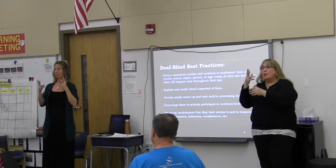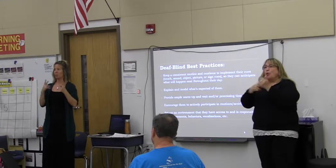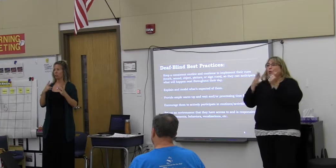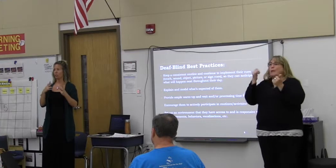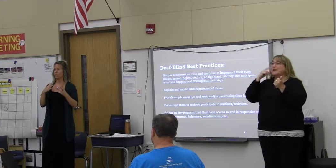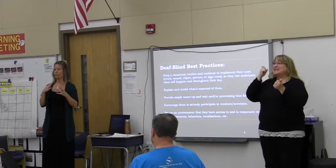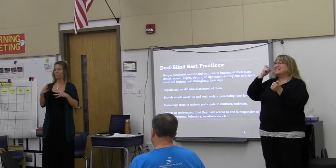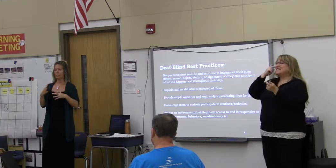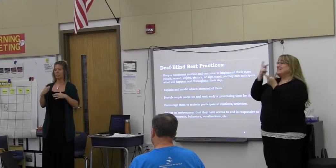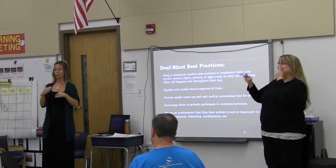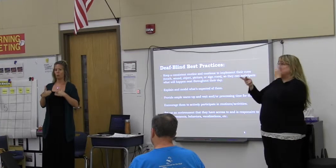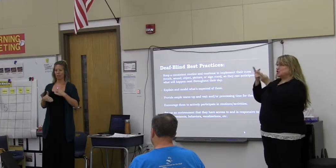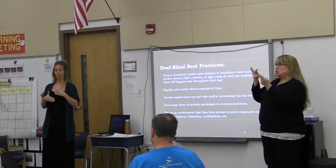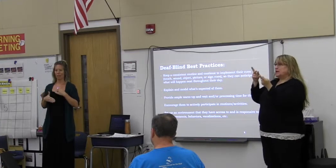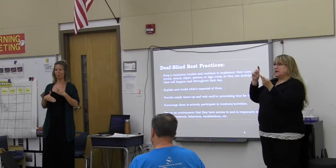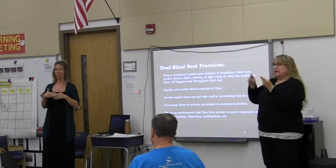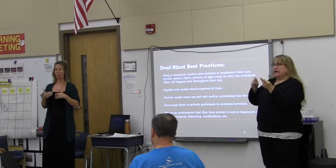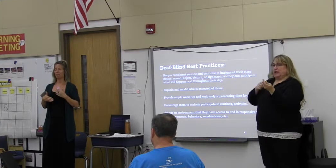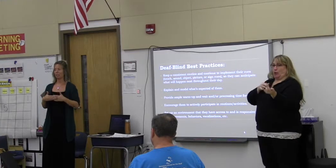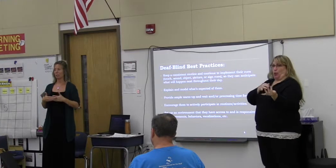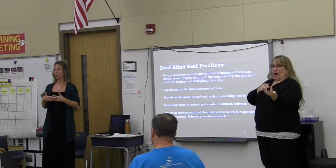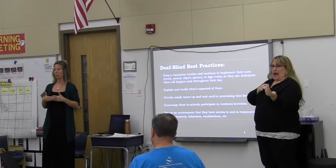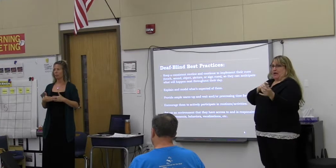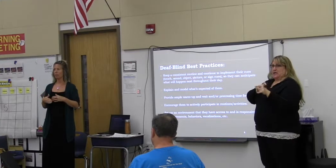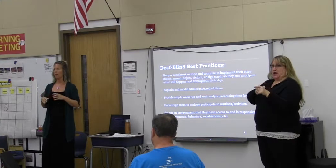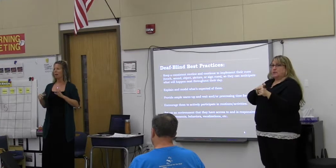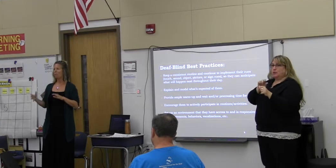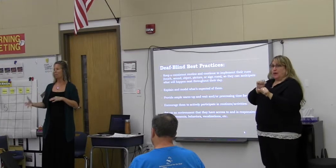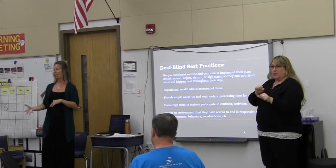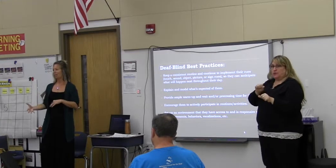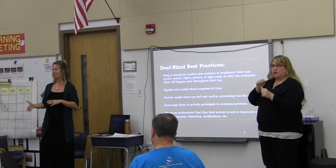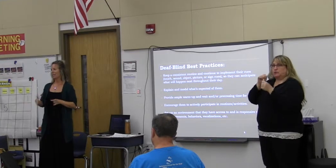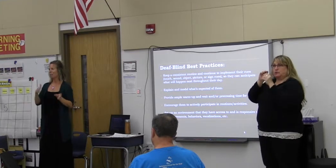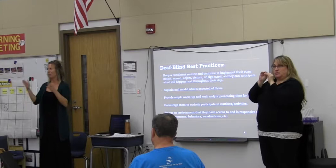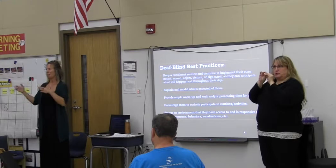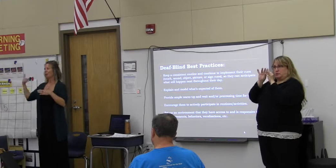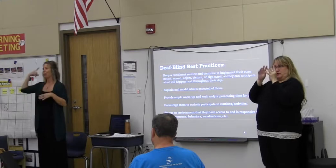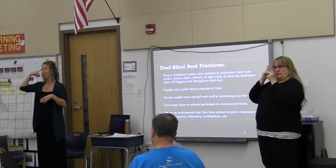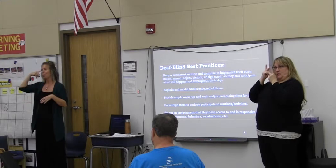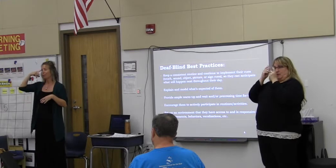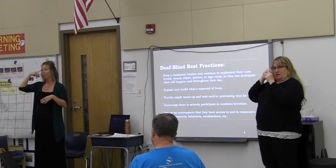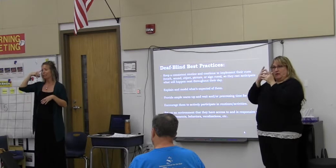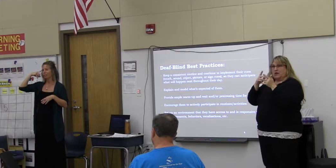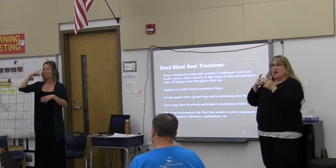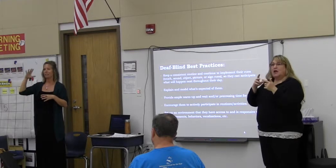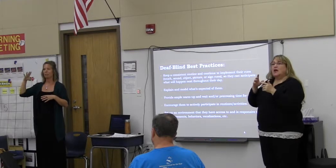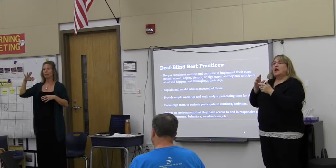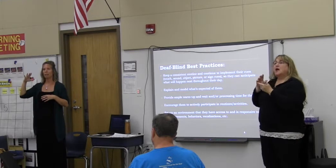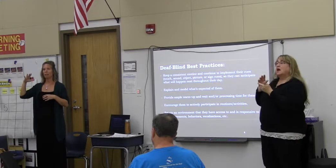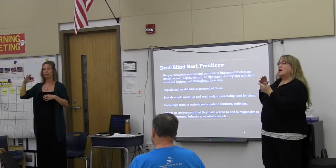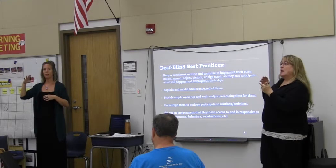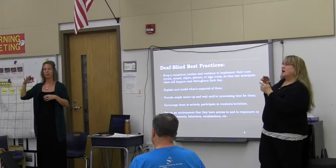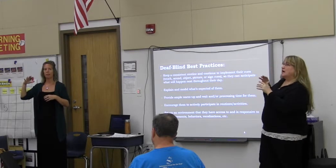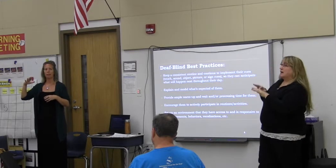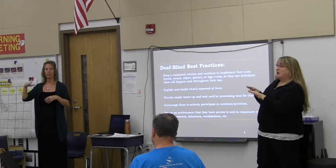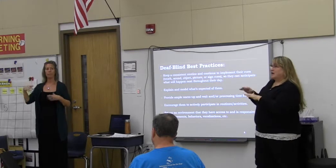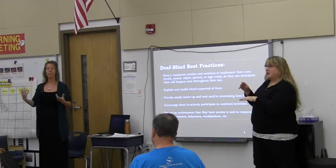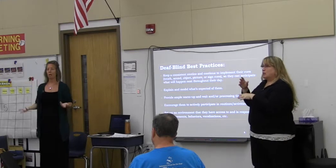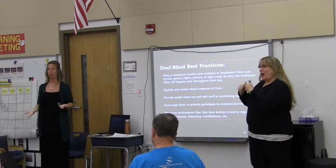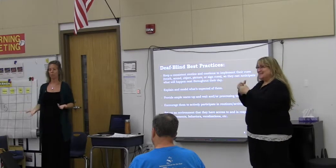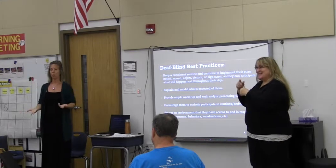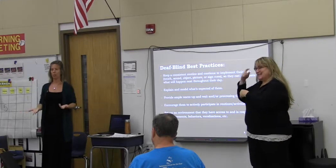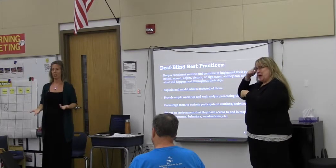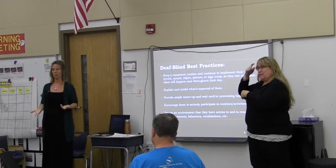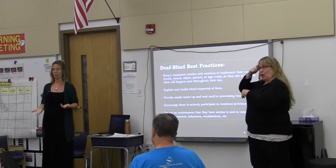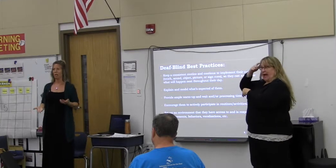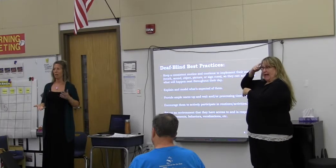they might visually need wait time to be able to see something. And processing time, I think more about your brain. Sometimes I think they might